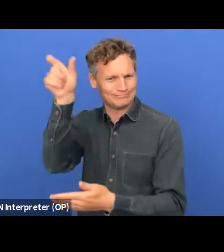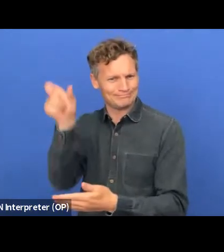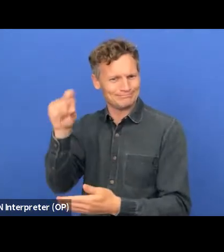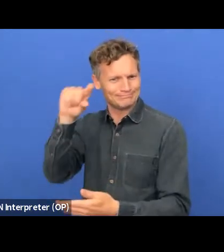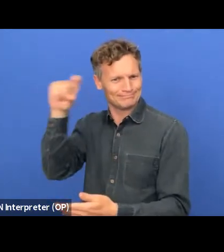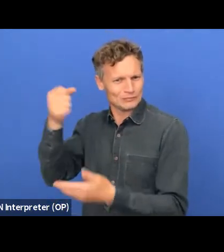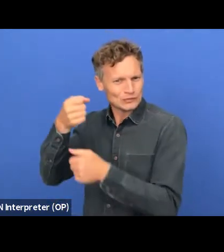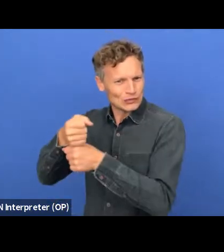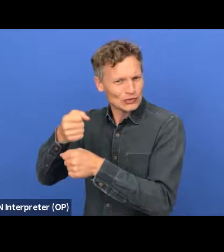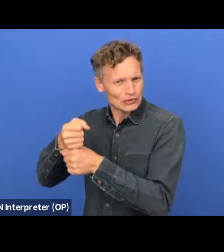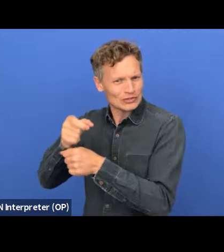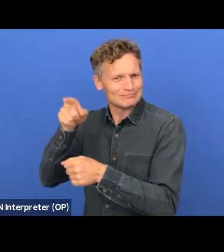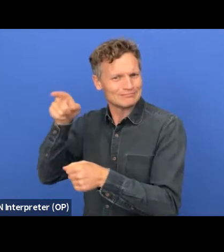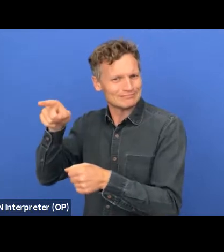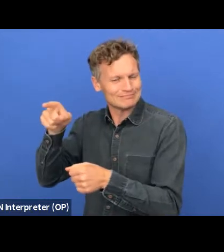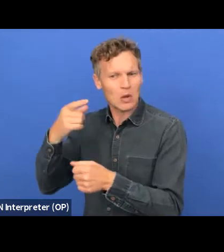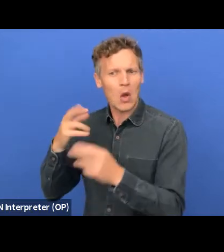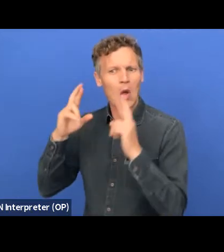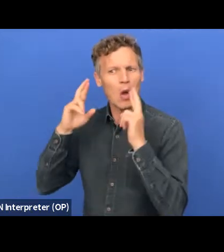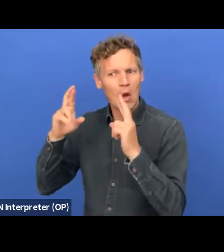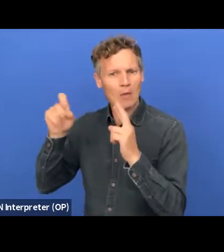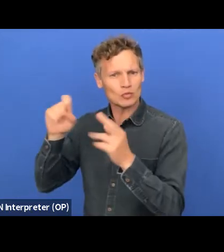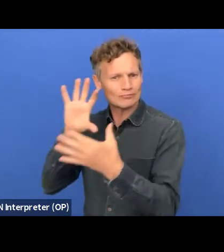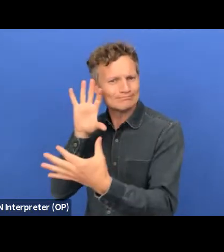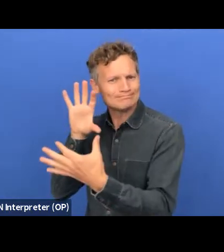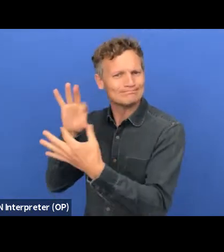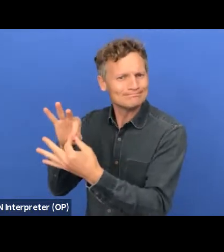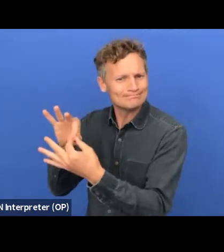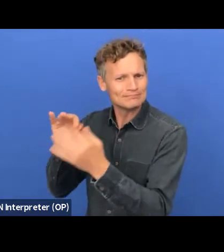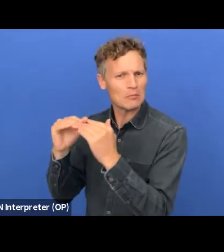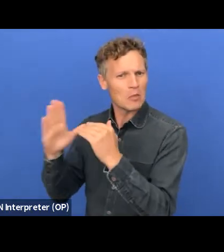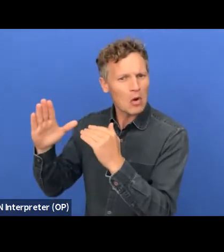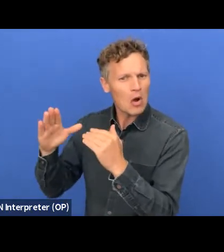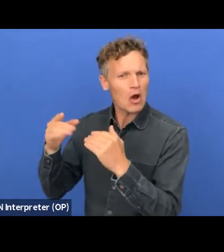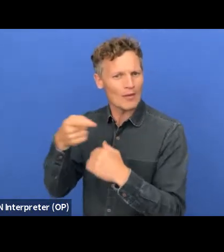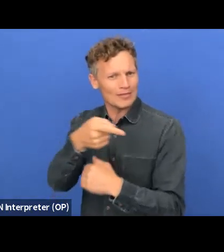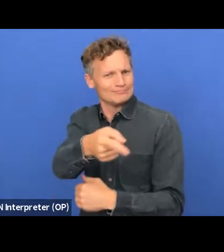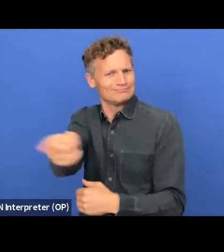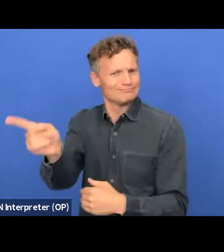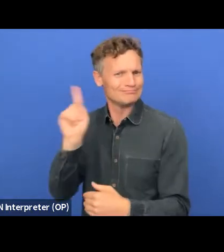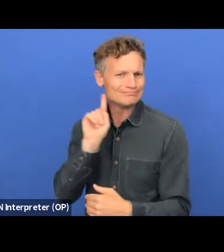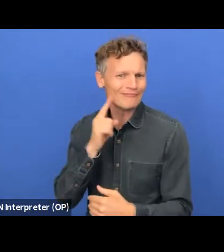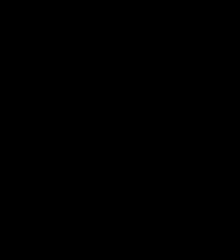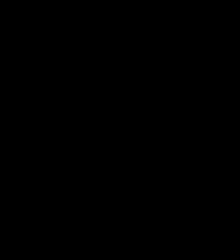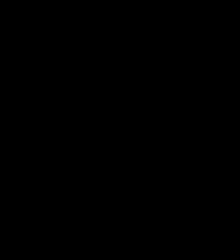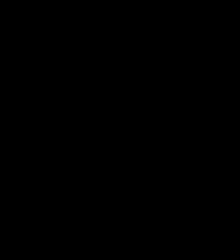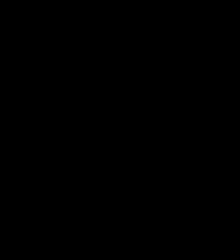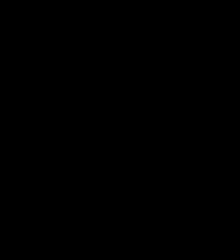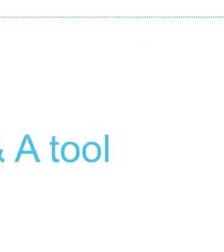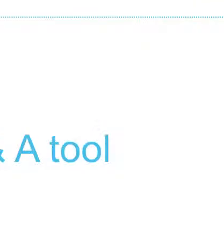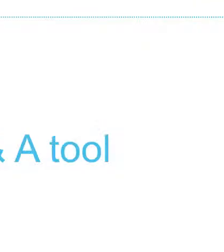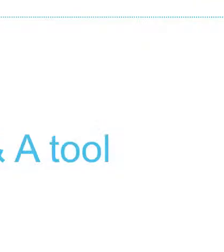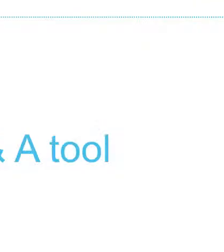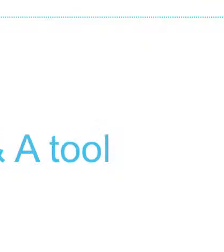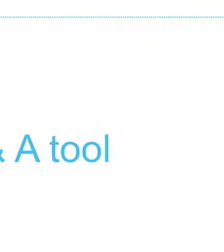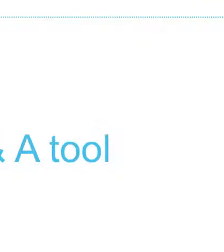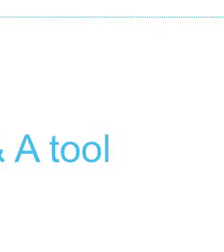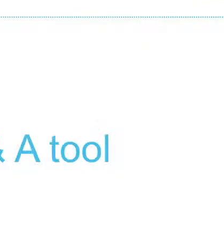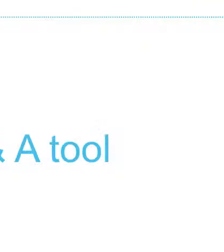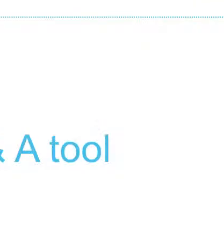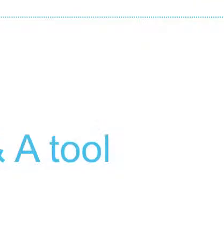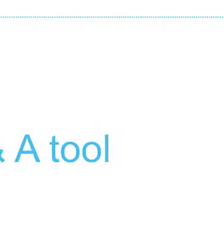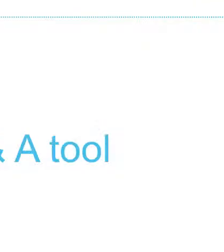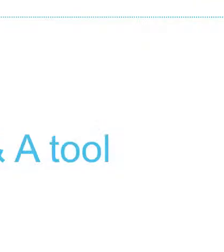more effectively with the deaf and the hard of hearing community. Thank you all very much.